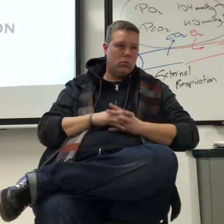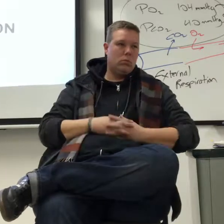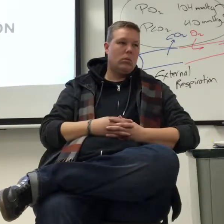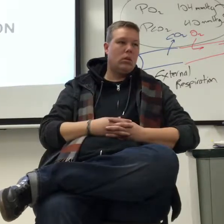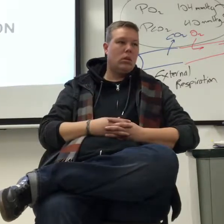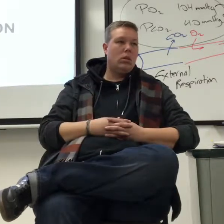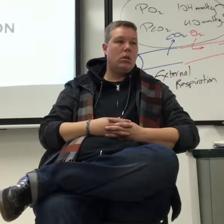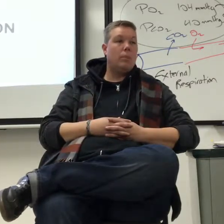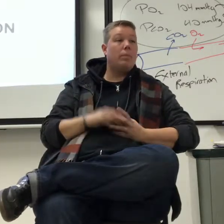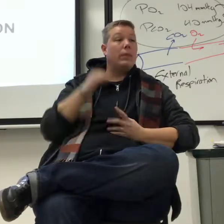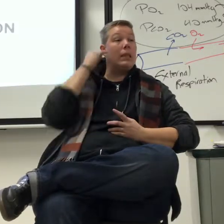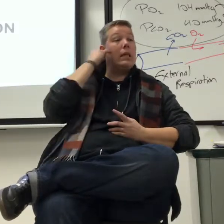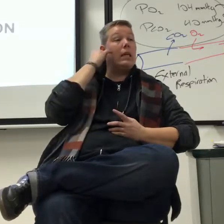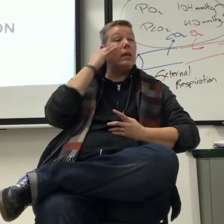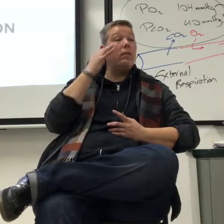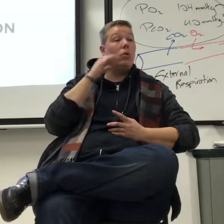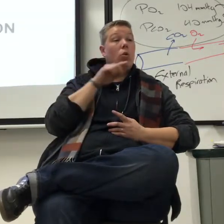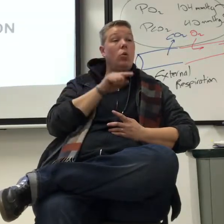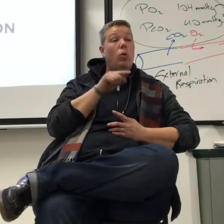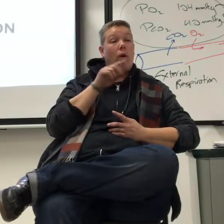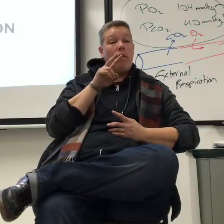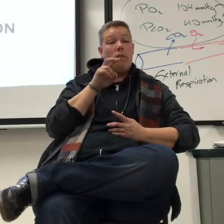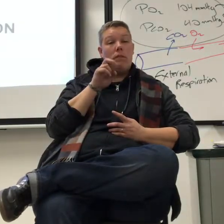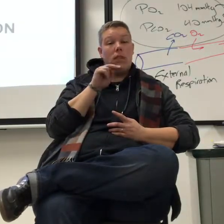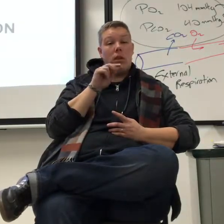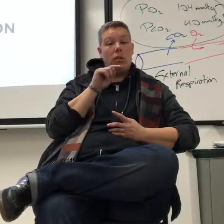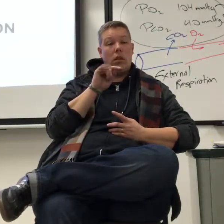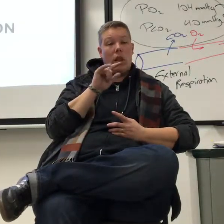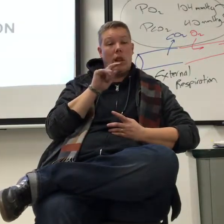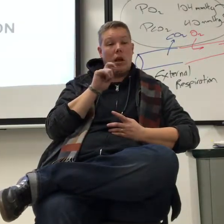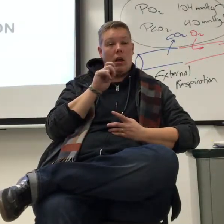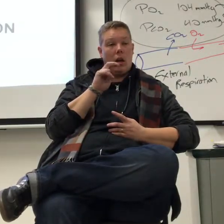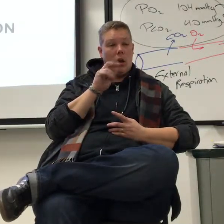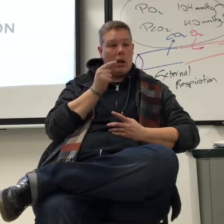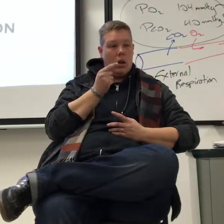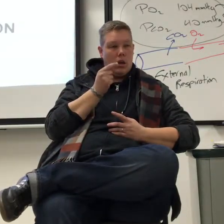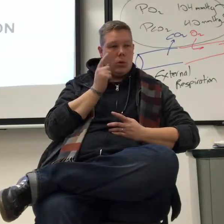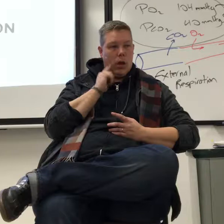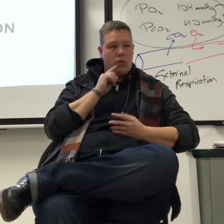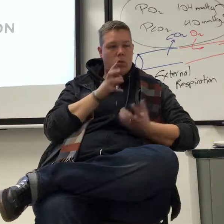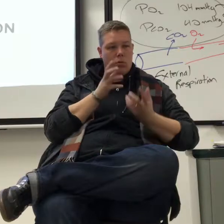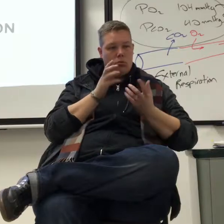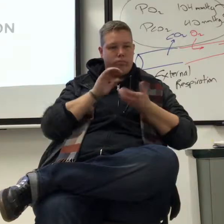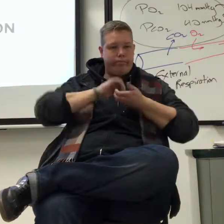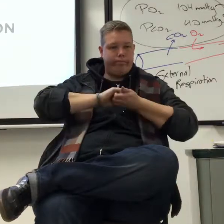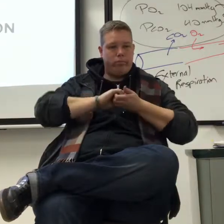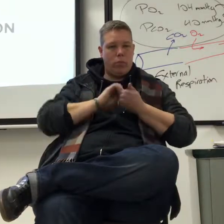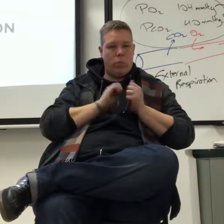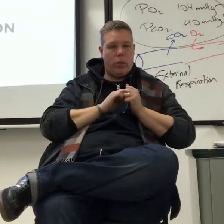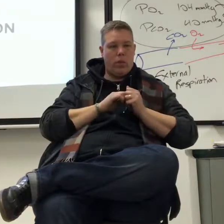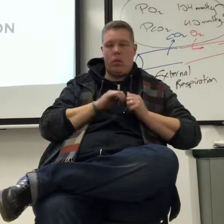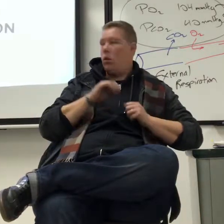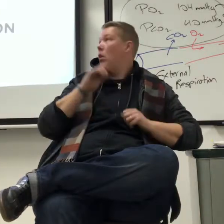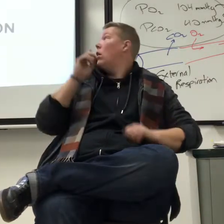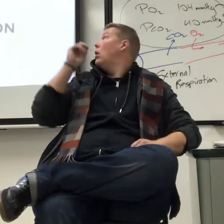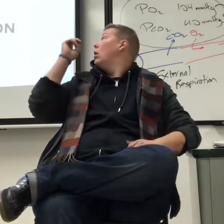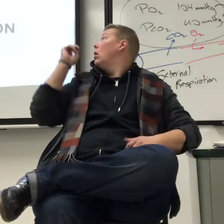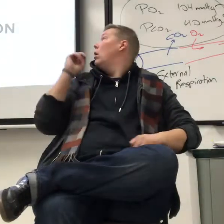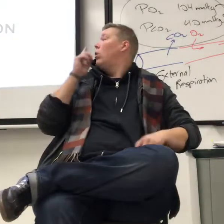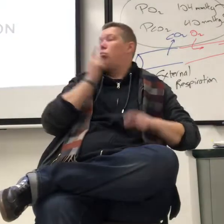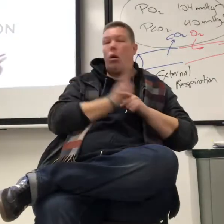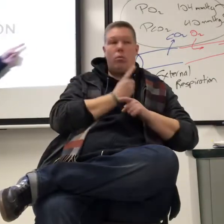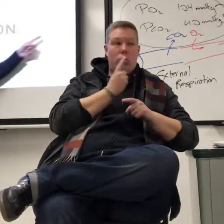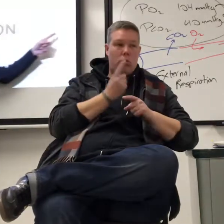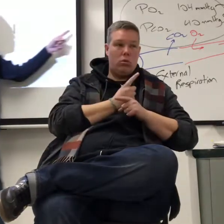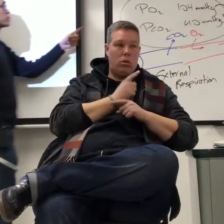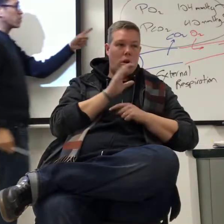ventilating, we have to couple it to proper blood flow or perfusion. So these things are coupled. You know, air goes in and